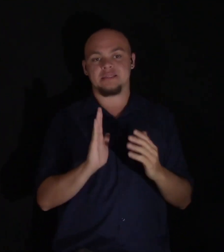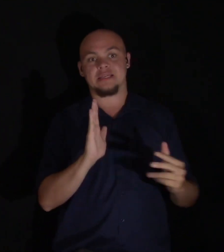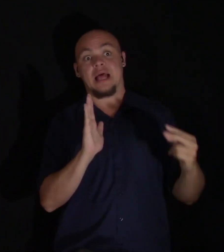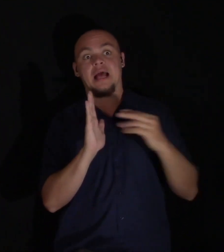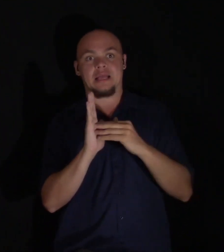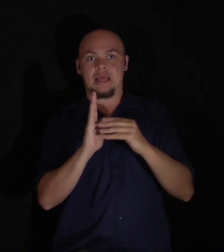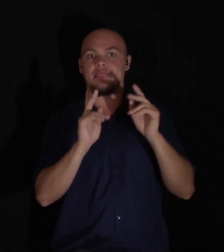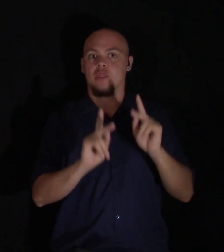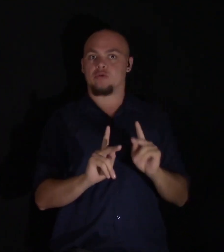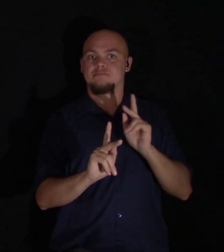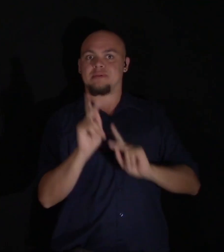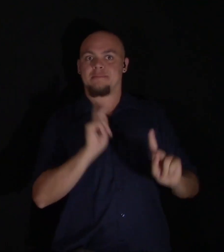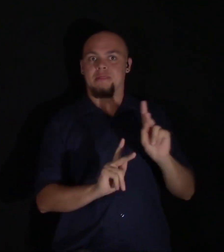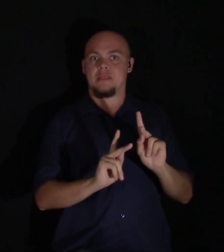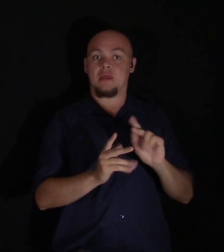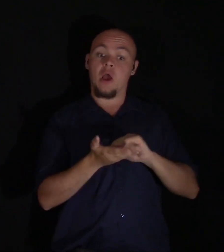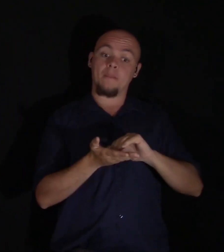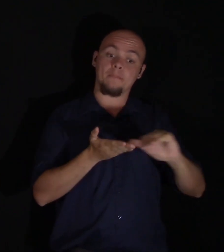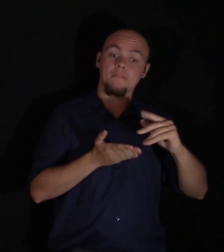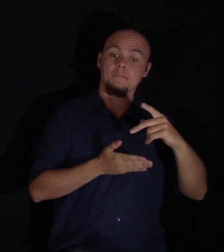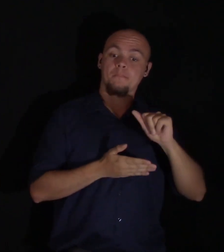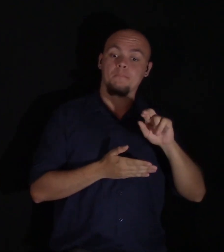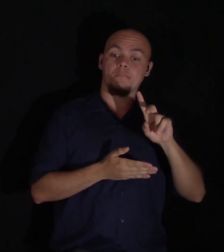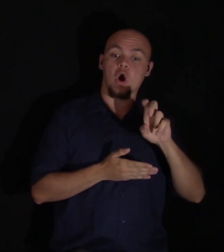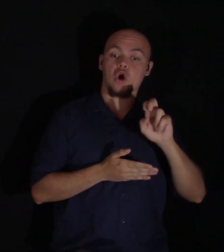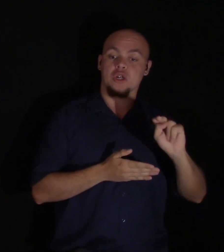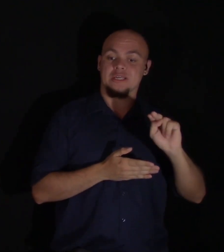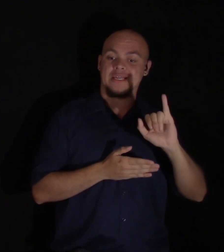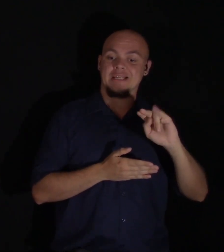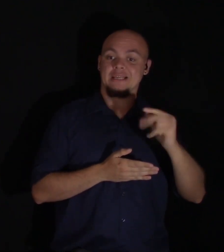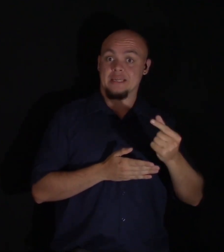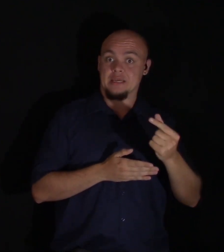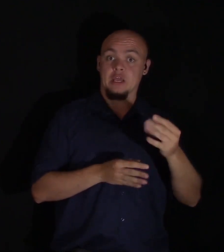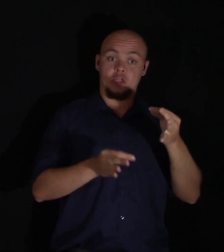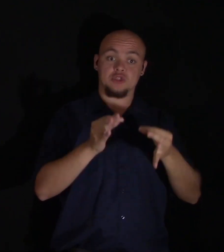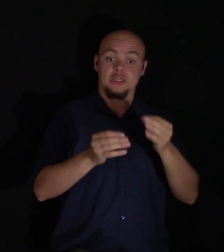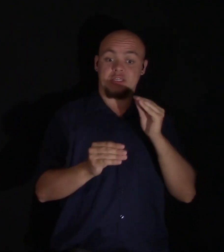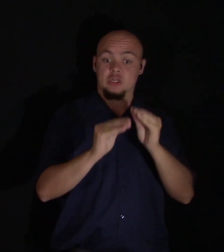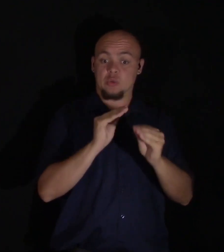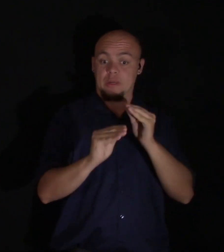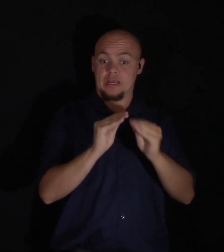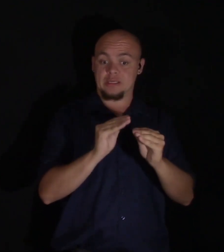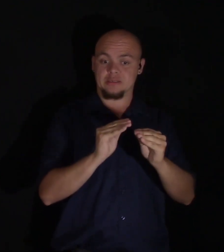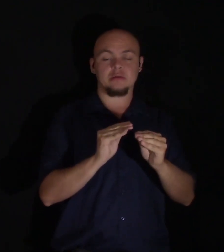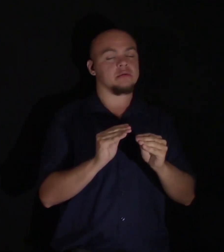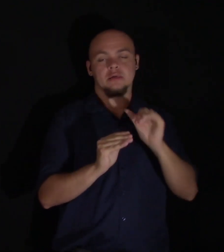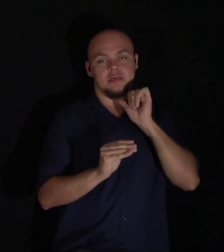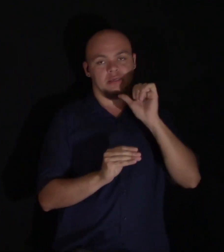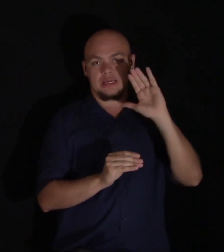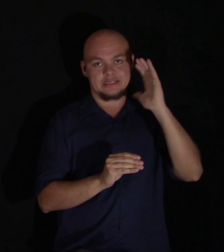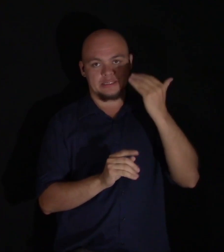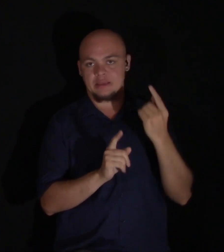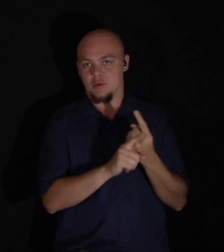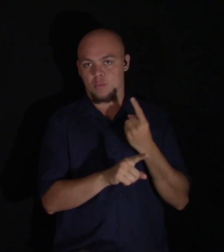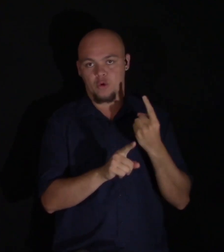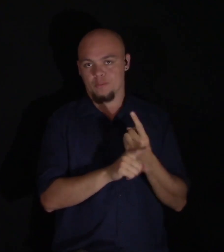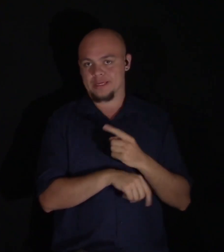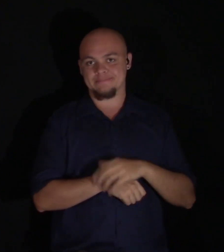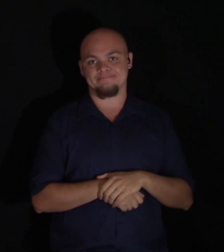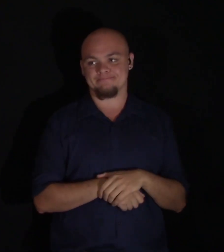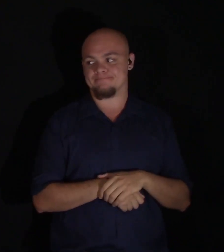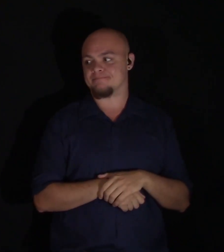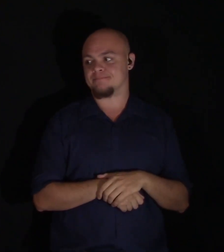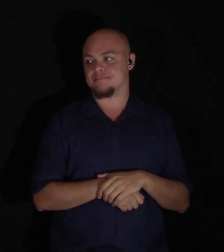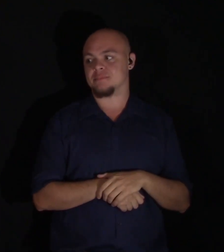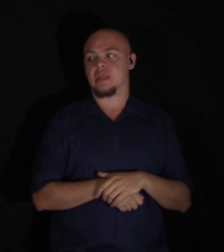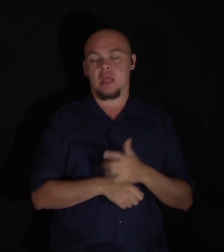victims. Pardoning an act thought to correct injustices in the judicial system doesn't seem appropriate either.